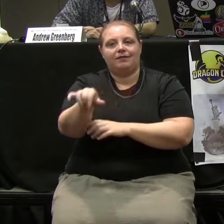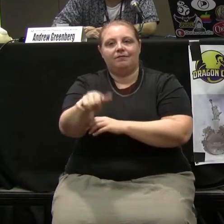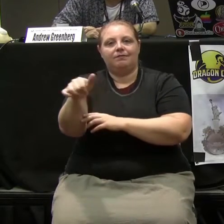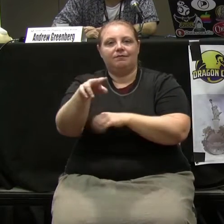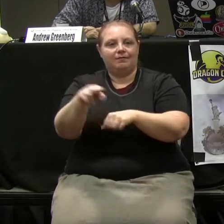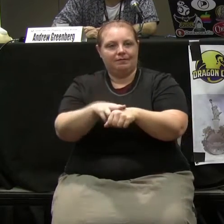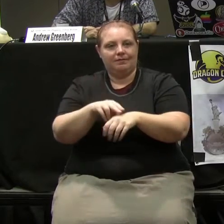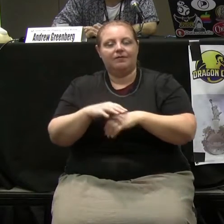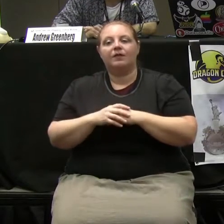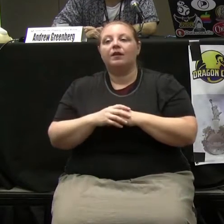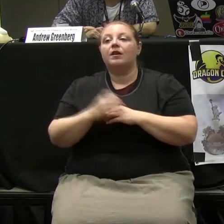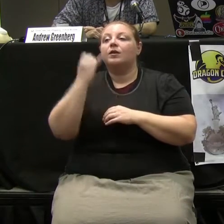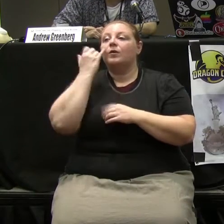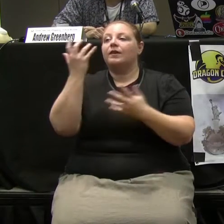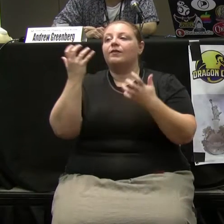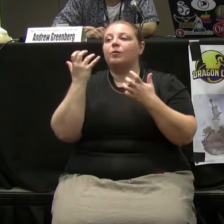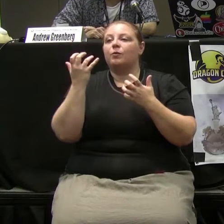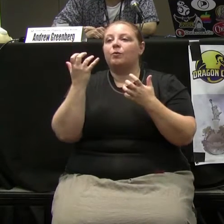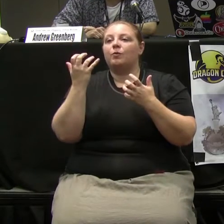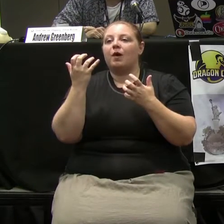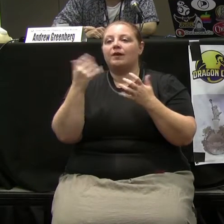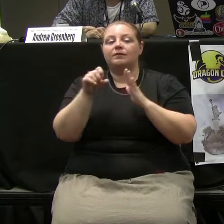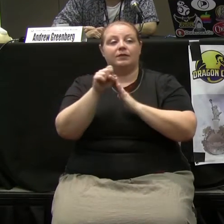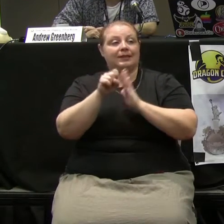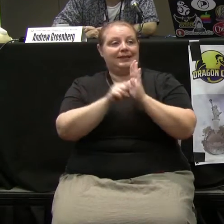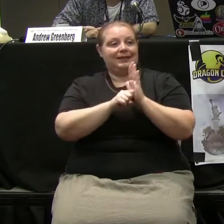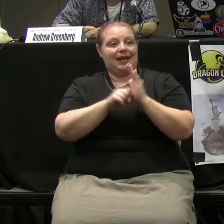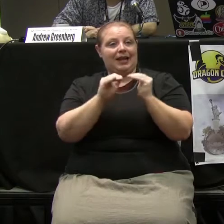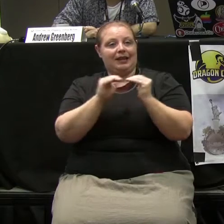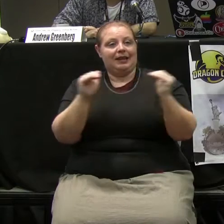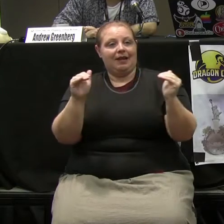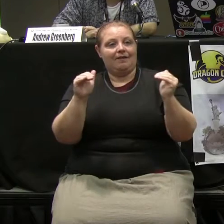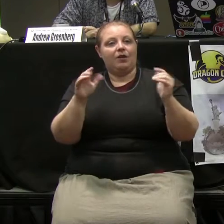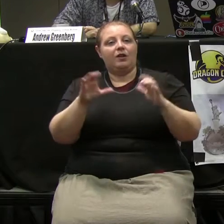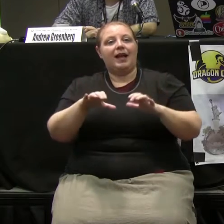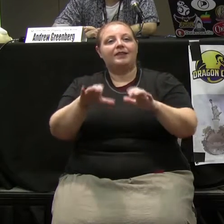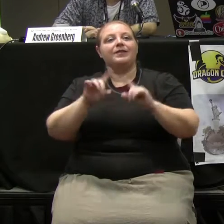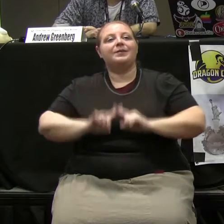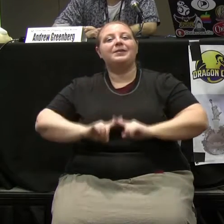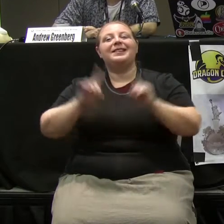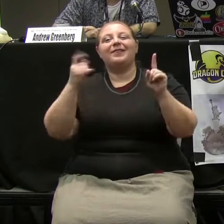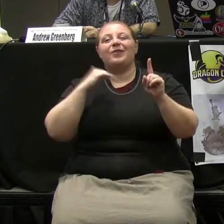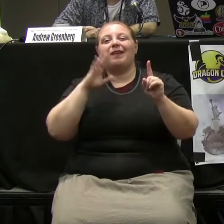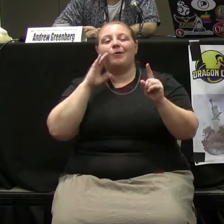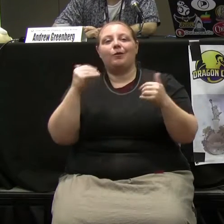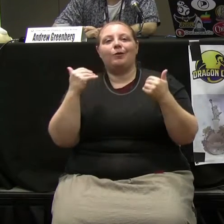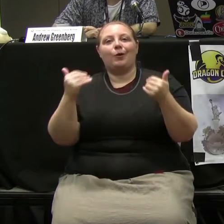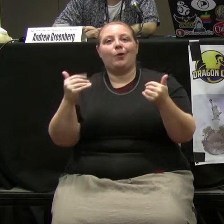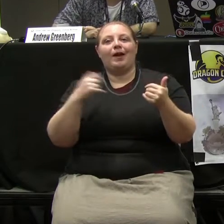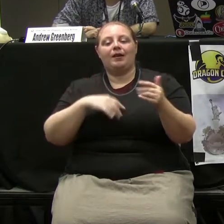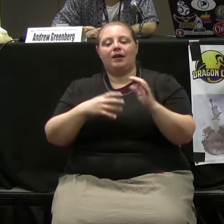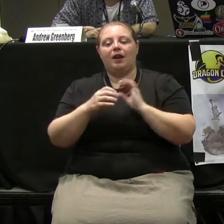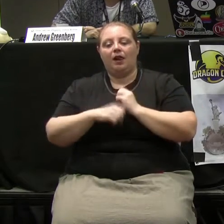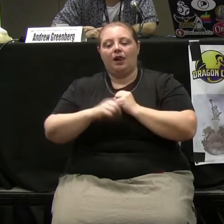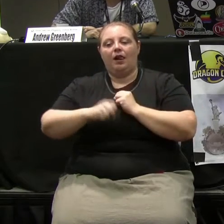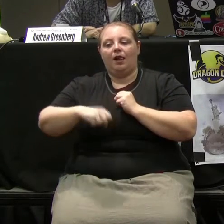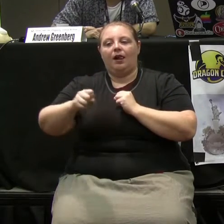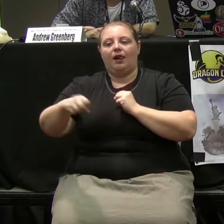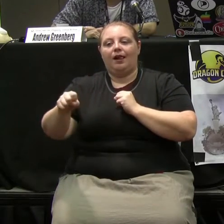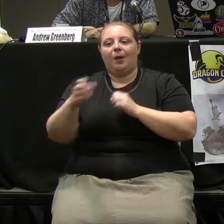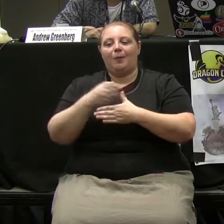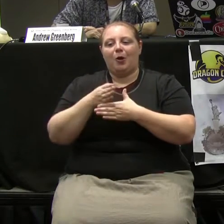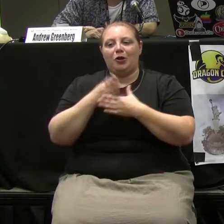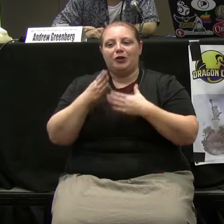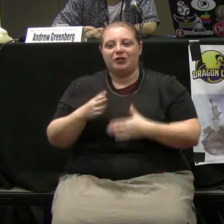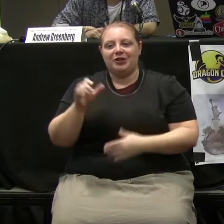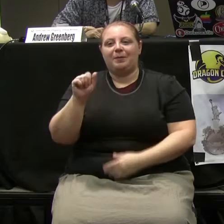ahead and run with the idea of what makes state-level activism different, go for it. Otherwise, I'll be glad to start ranting about partnerships, alliances, and